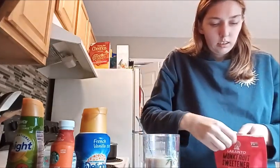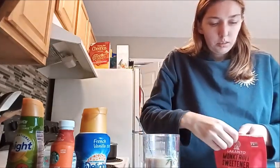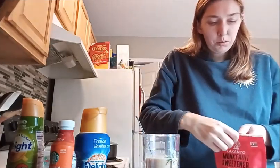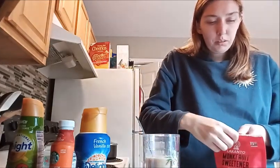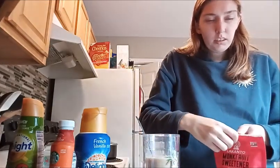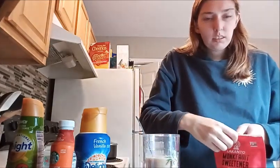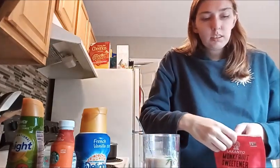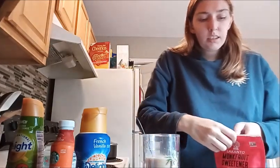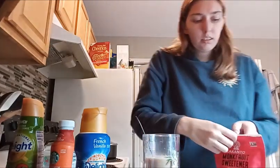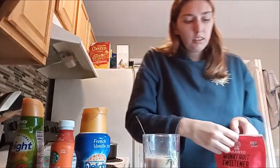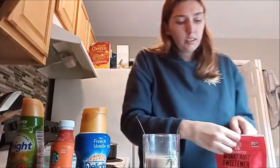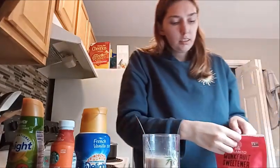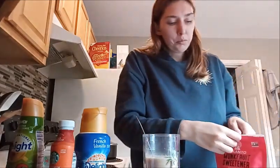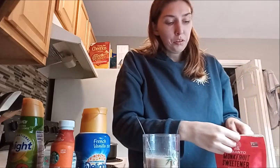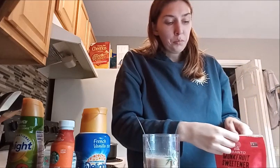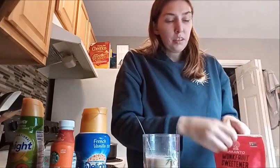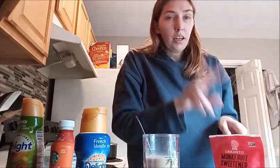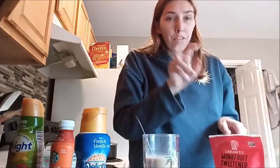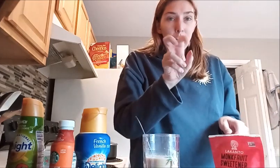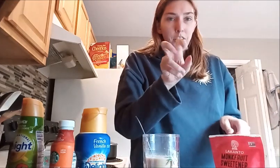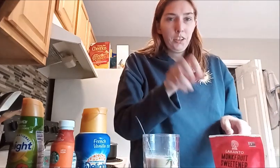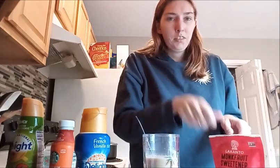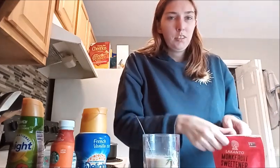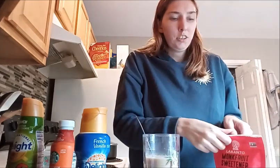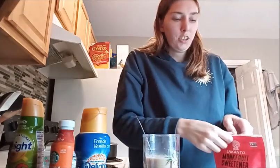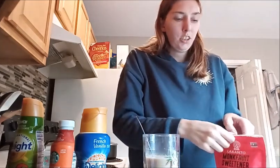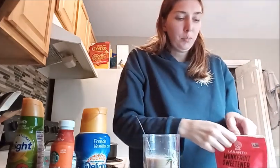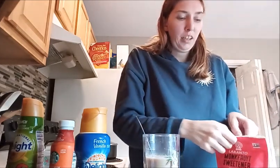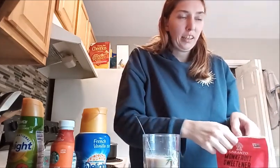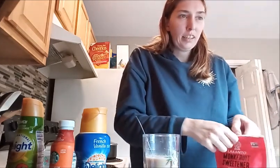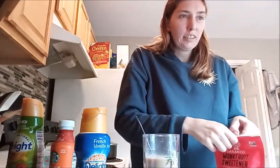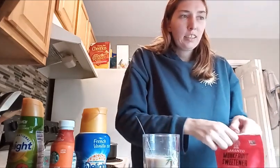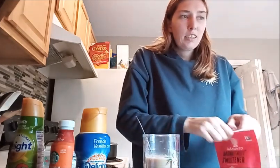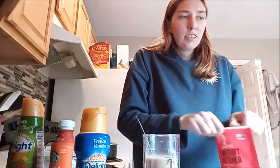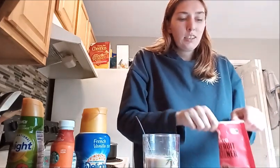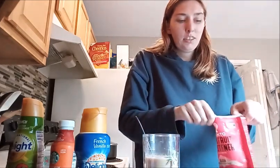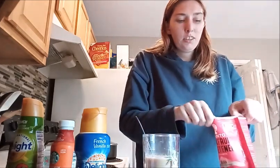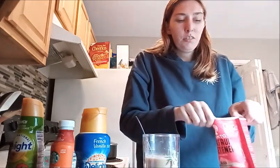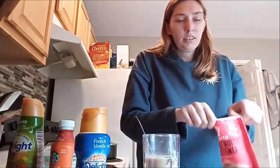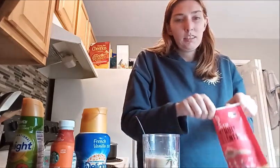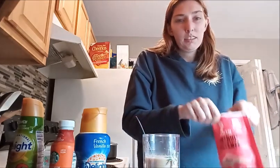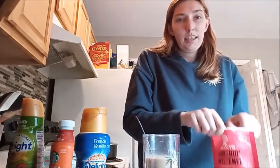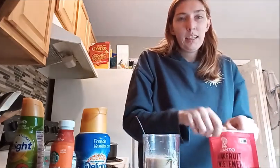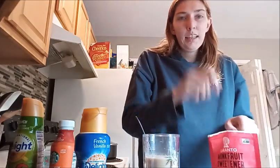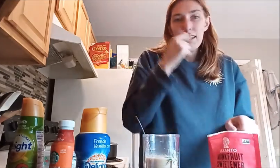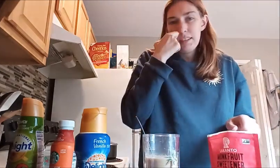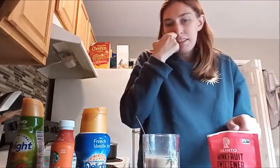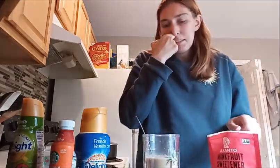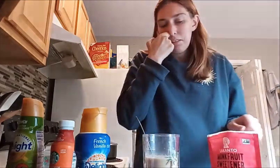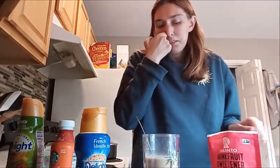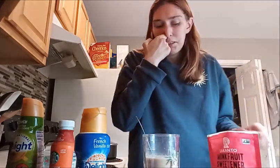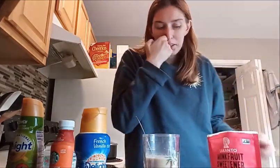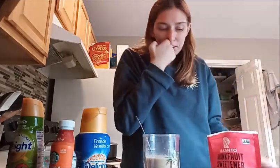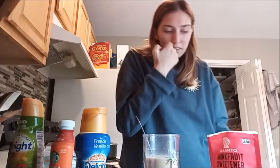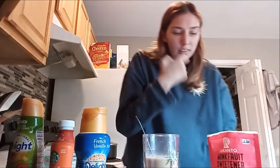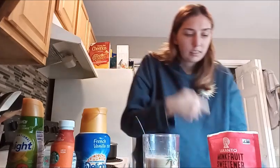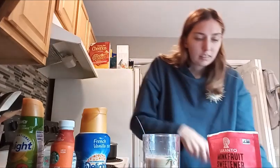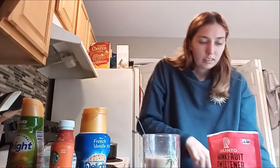it's supposed to be, technically, like, it's supposed to be healthier than sugar, but I think sugar to an extent is healthier,